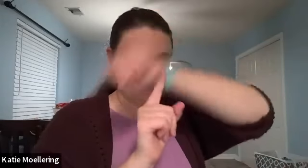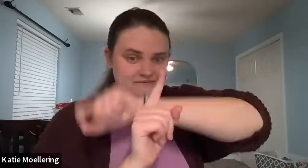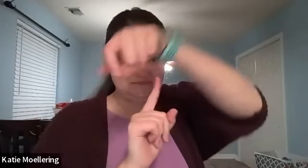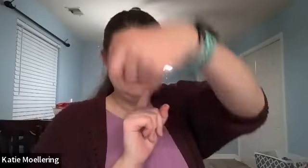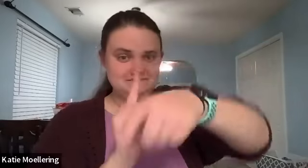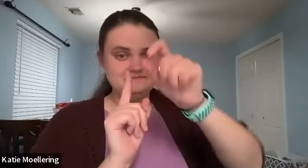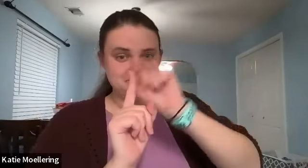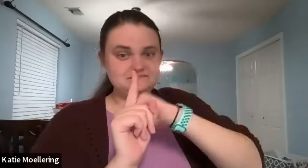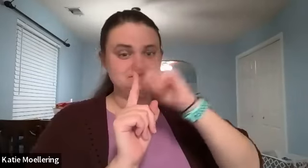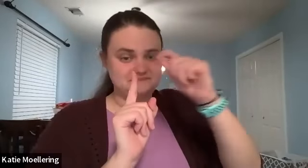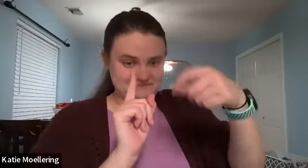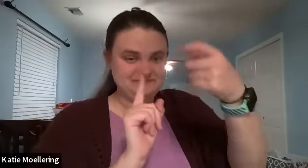banana.